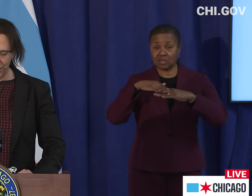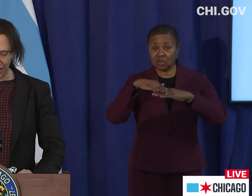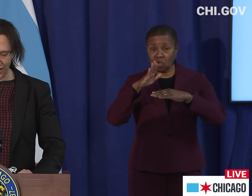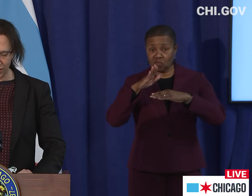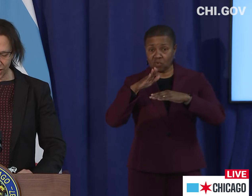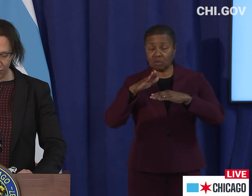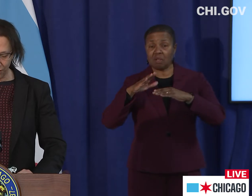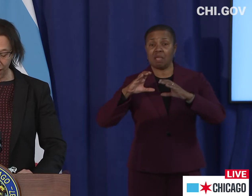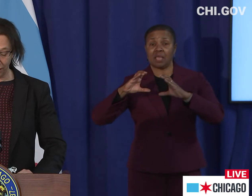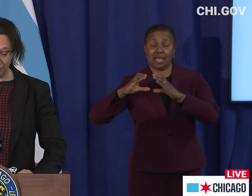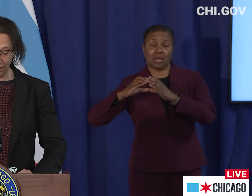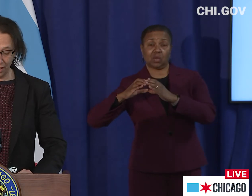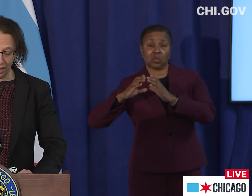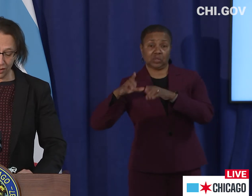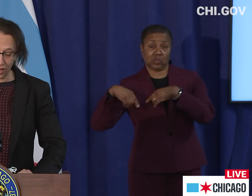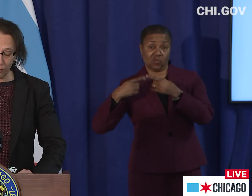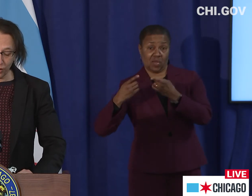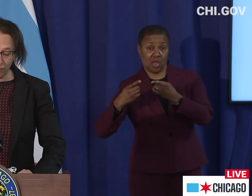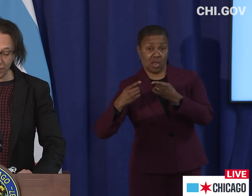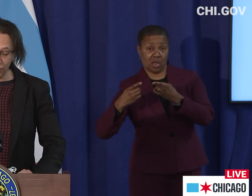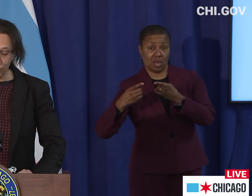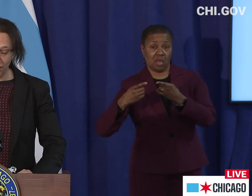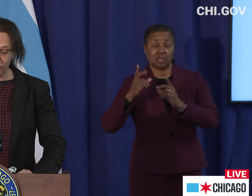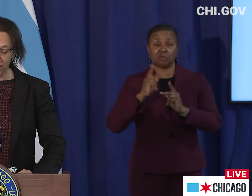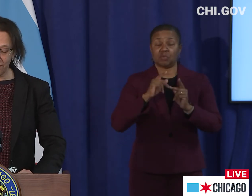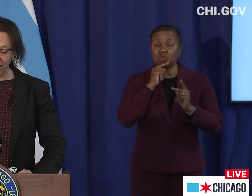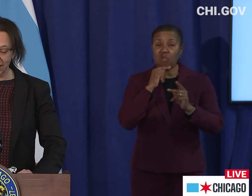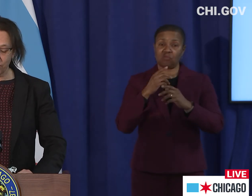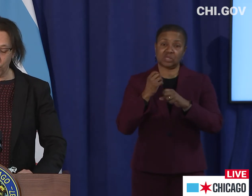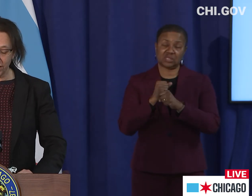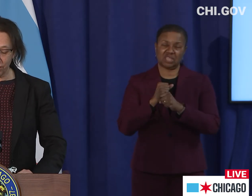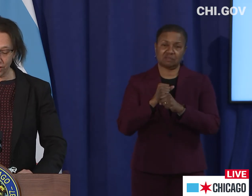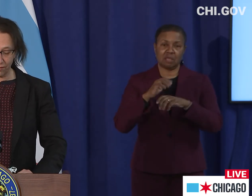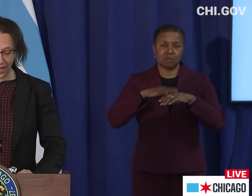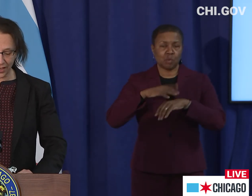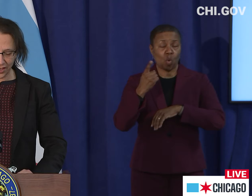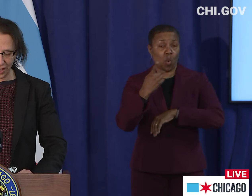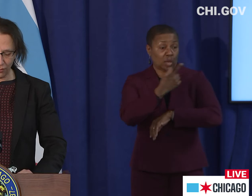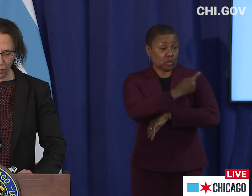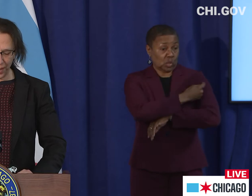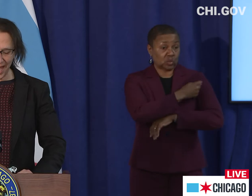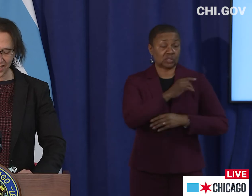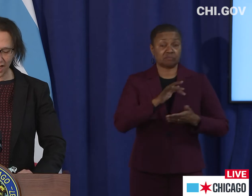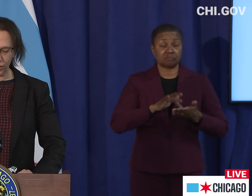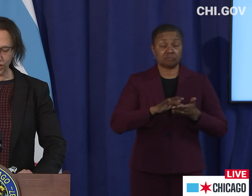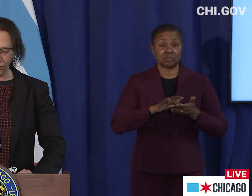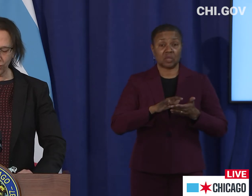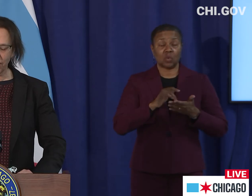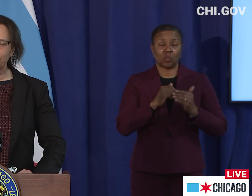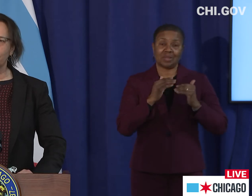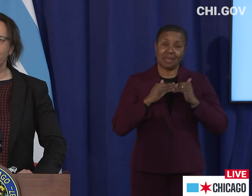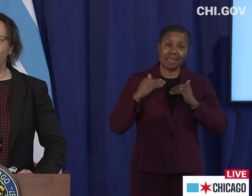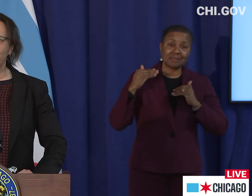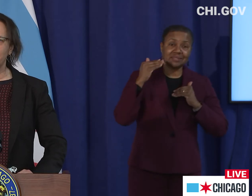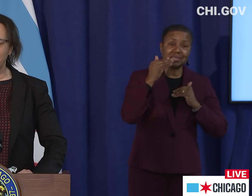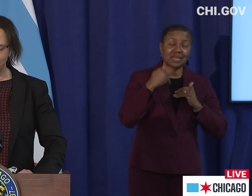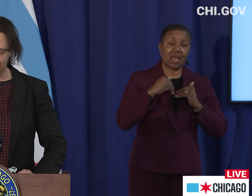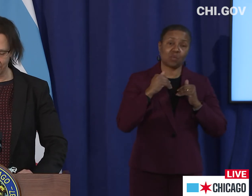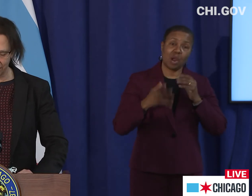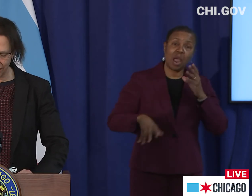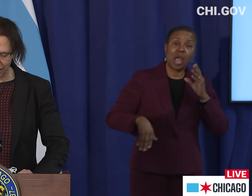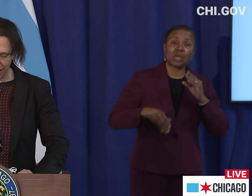older population so far. The number of people who have received at least one dose of vaccine will pass our total number of